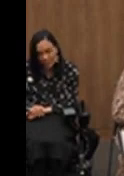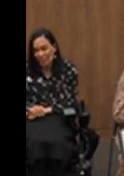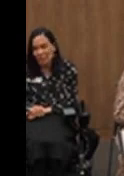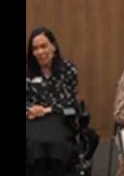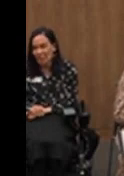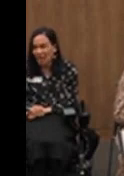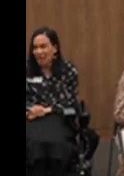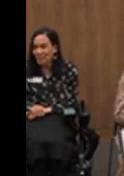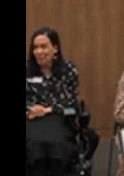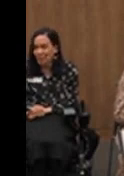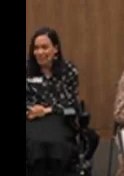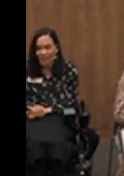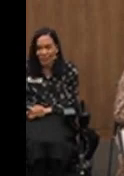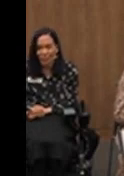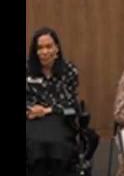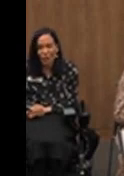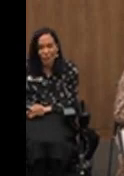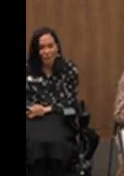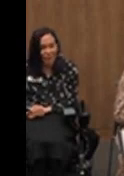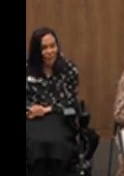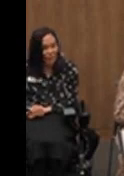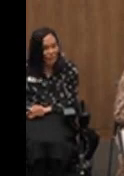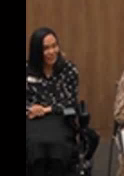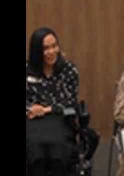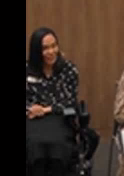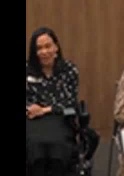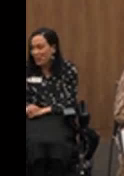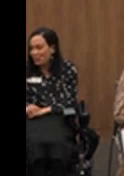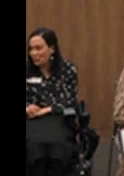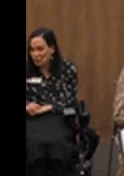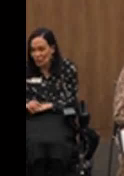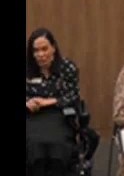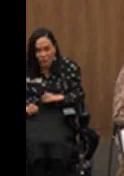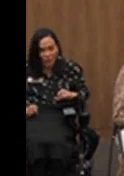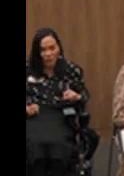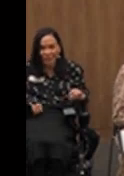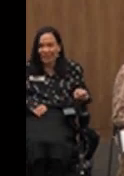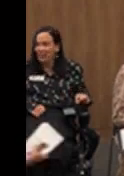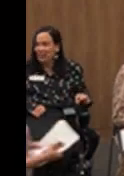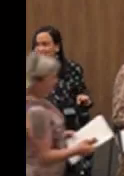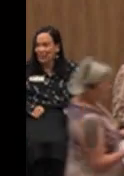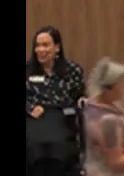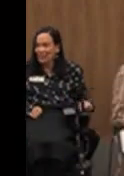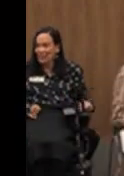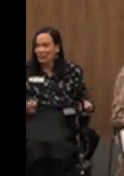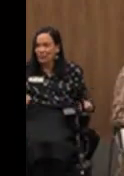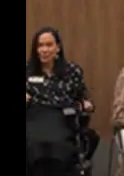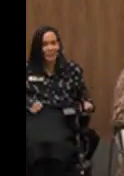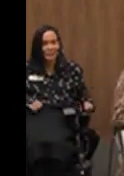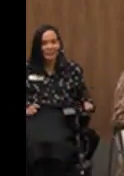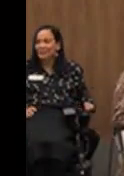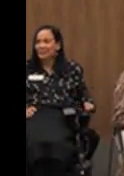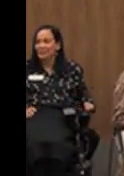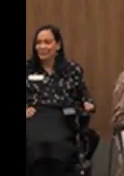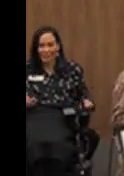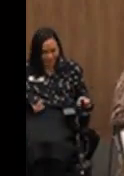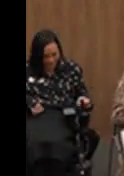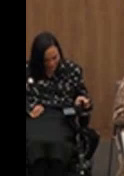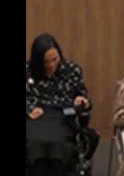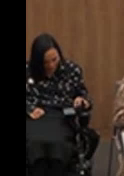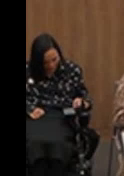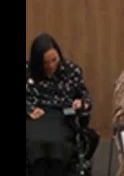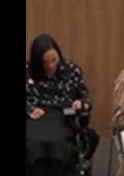version, please raise your hand and one of the team will run out with a paper version for you. Anyone else? And